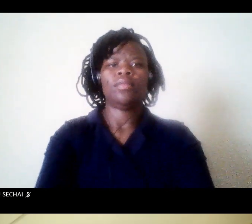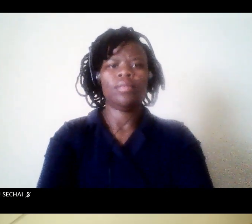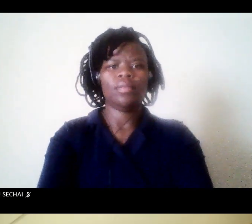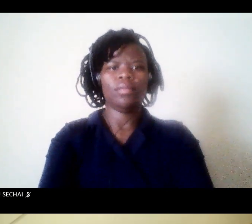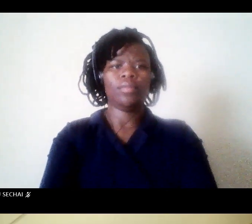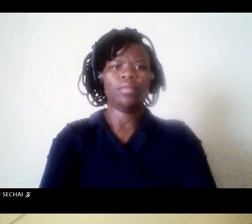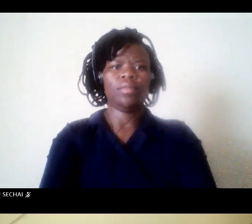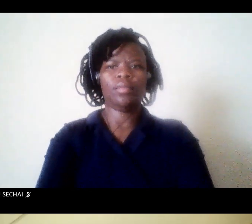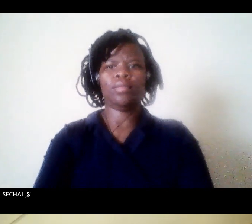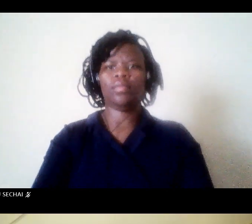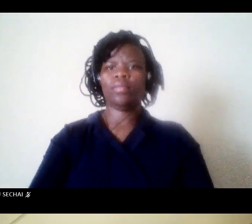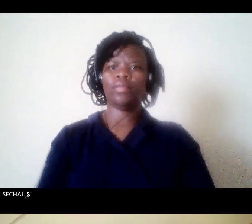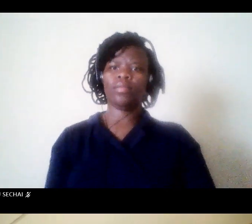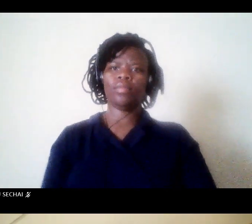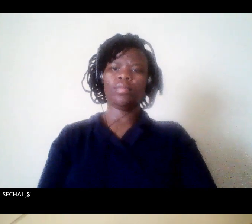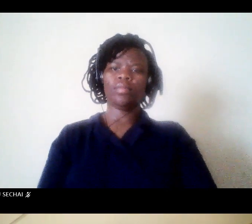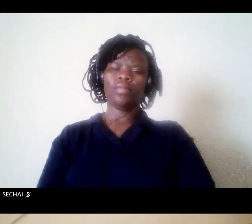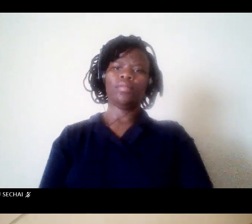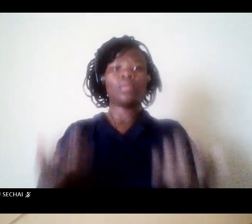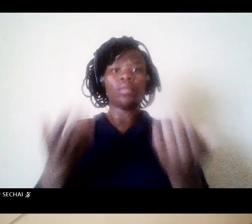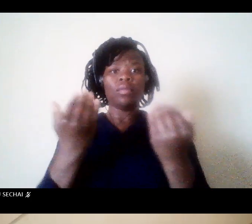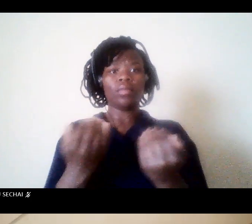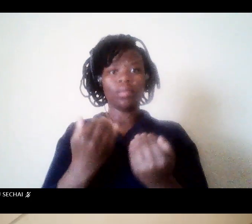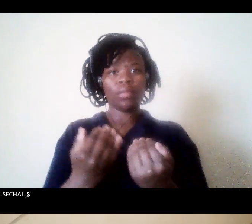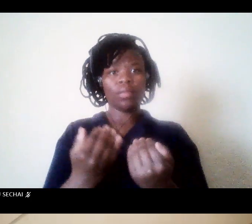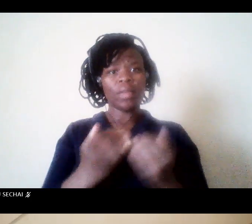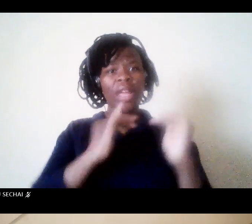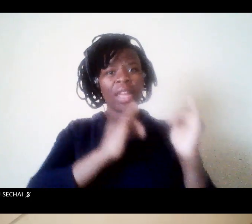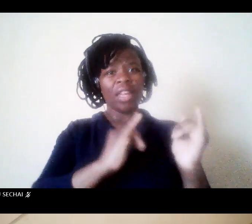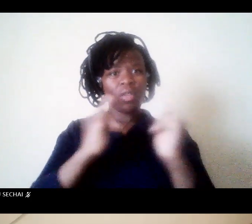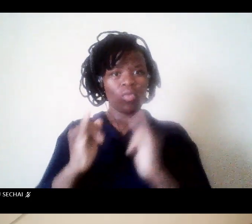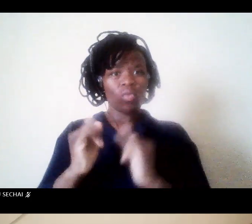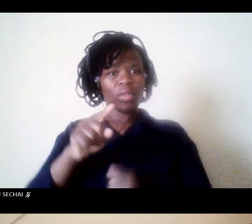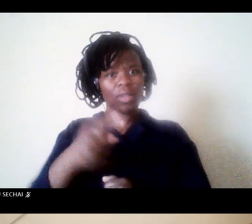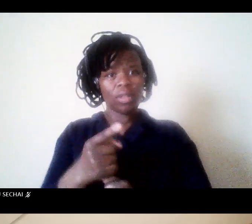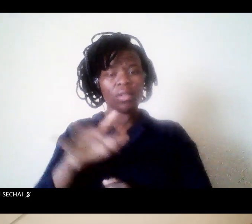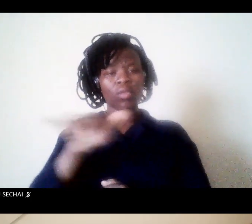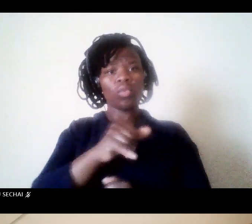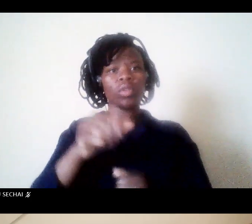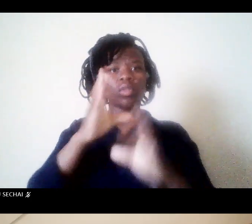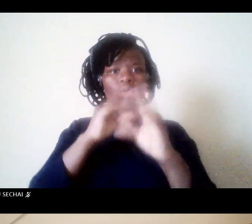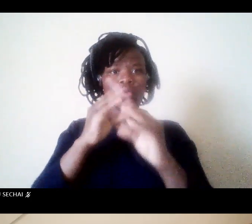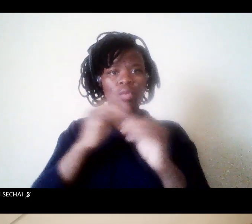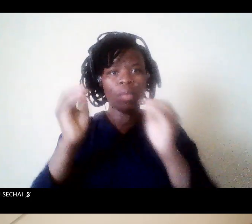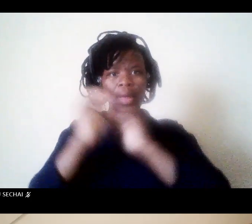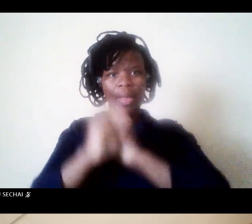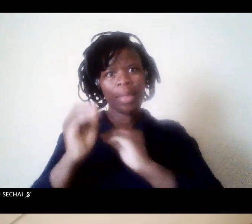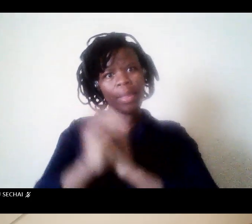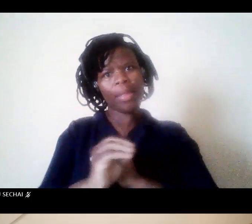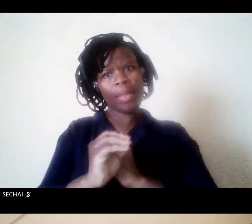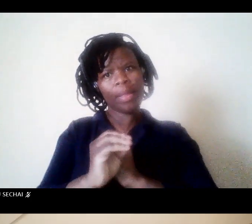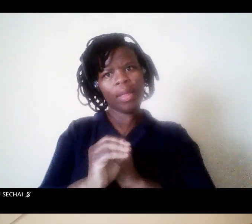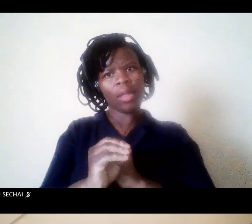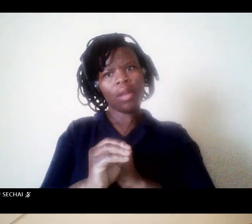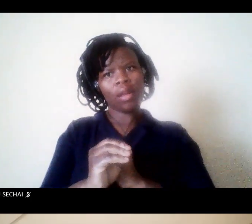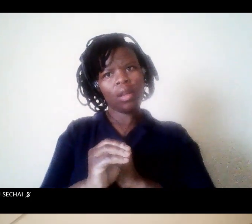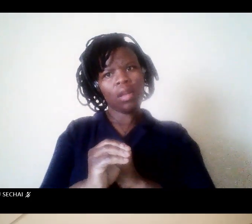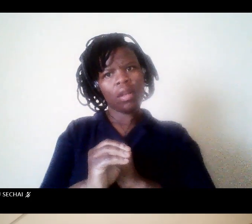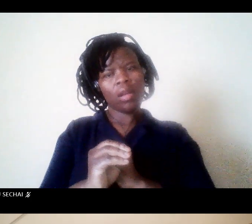A lot of times you'll be introduced to things which maybe you not have thought about or might not have